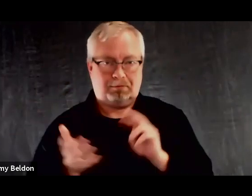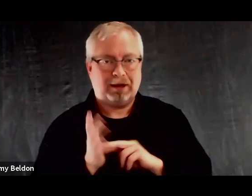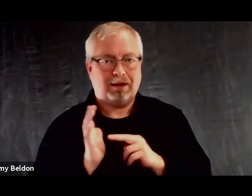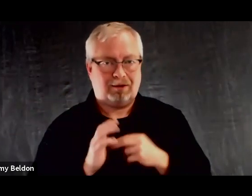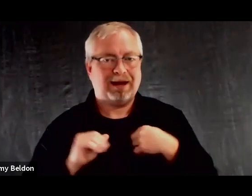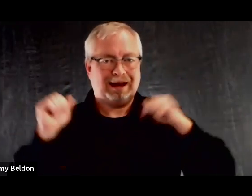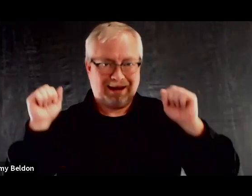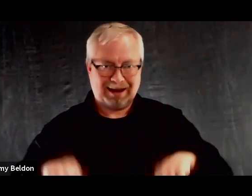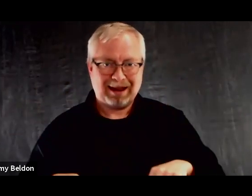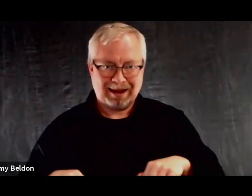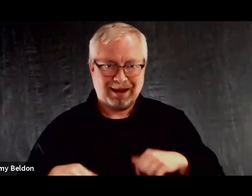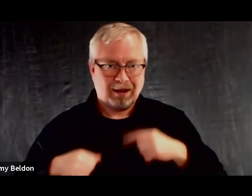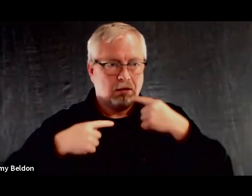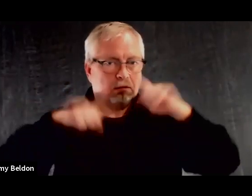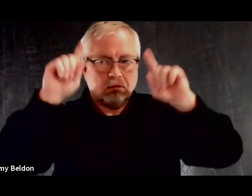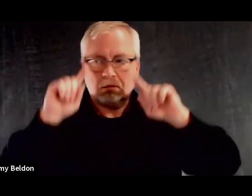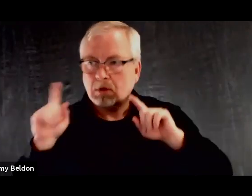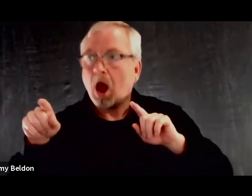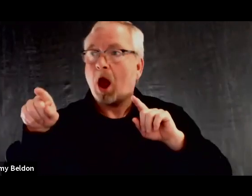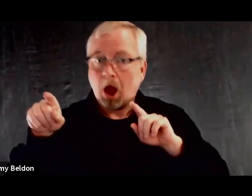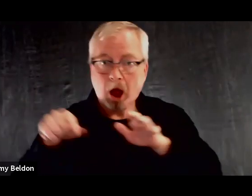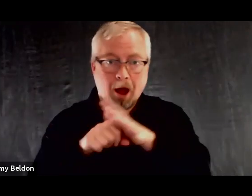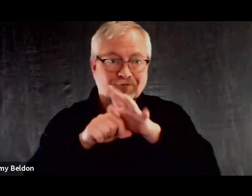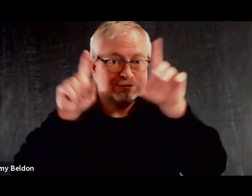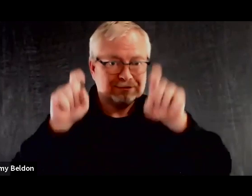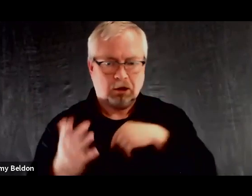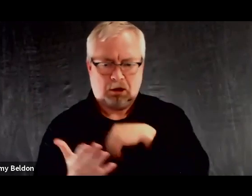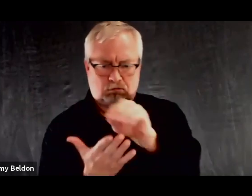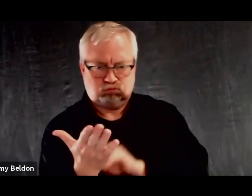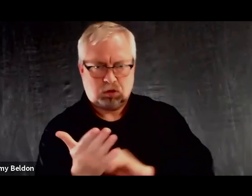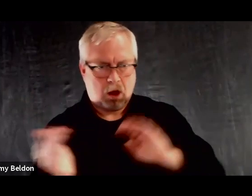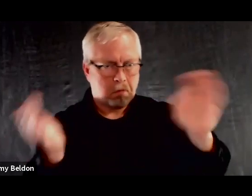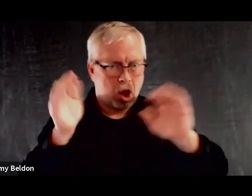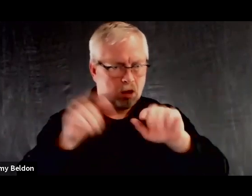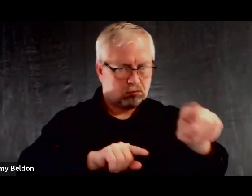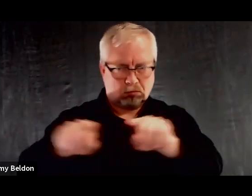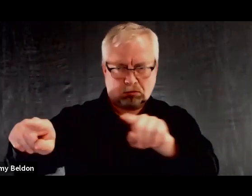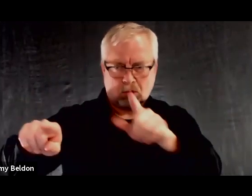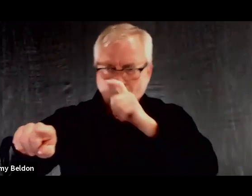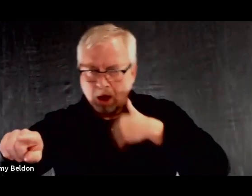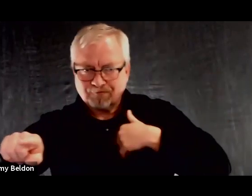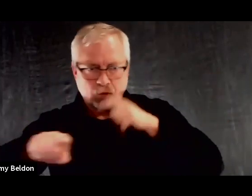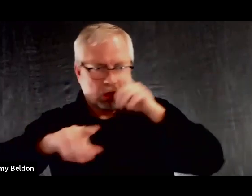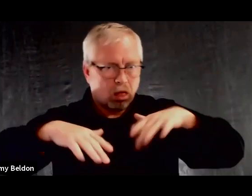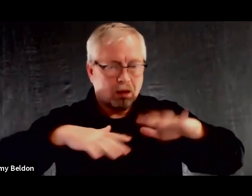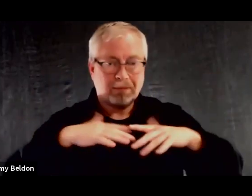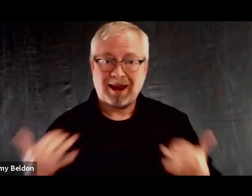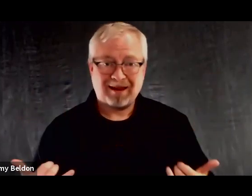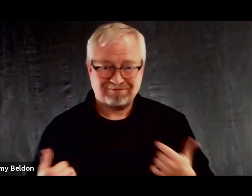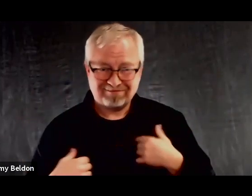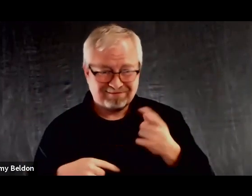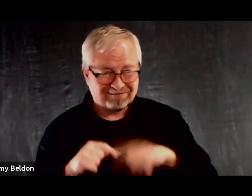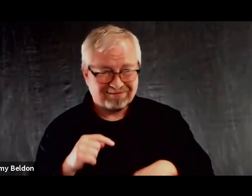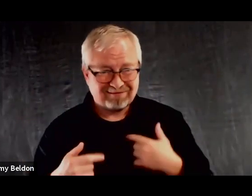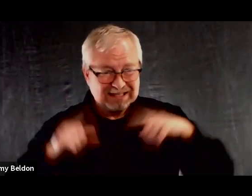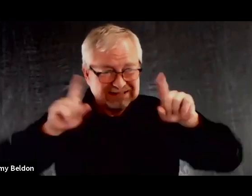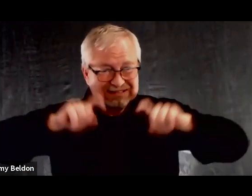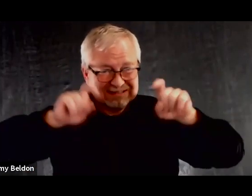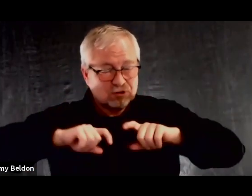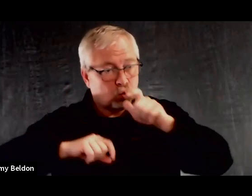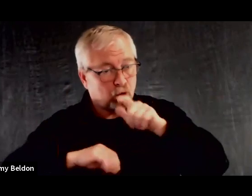now, we aren't even able to test all the folks that are symptomatic. And so our goal is to, take the